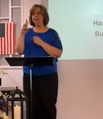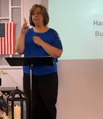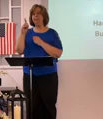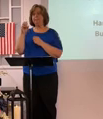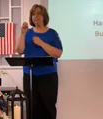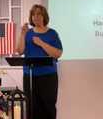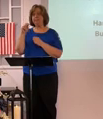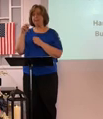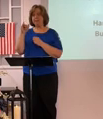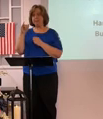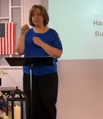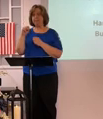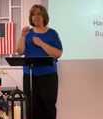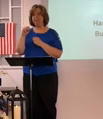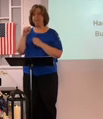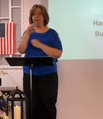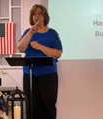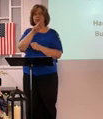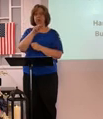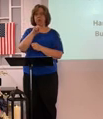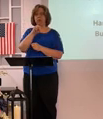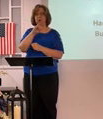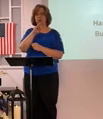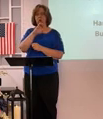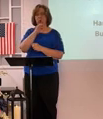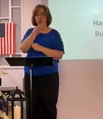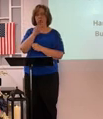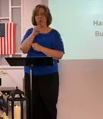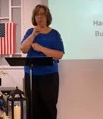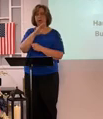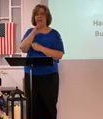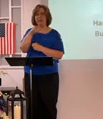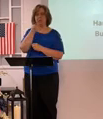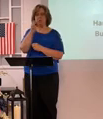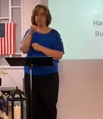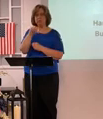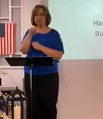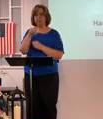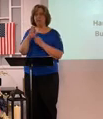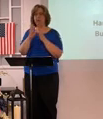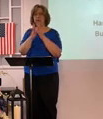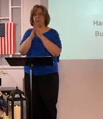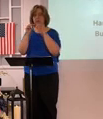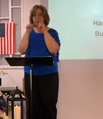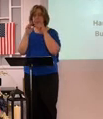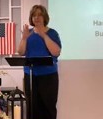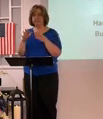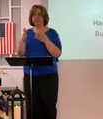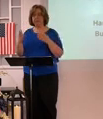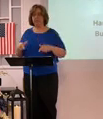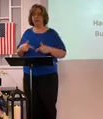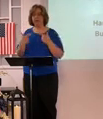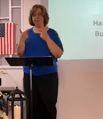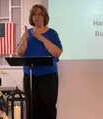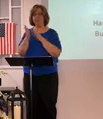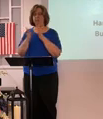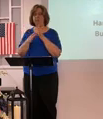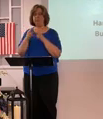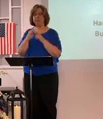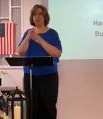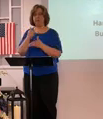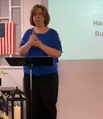hear the words that they have to share and what you have for us as a church to be blessed today, Lord. For in Jesus' name we